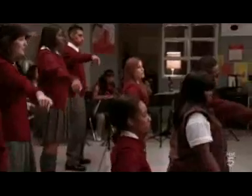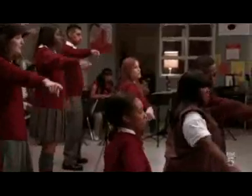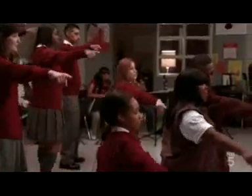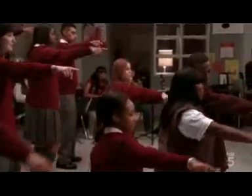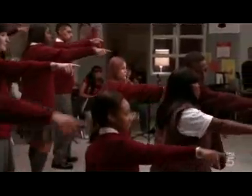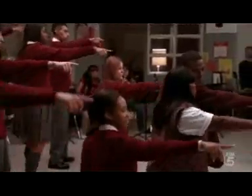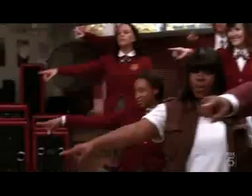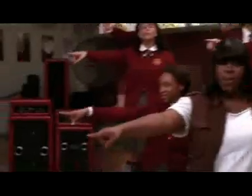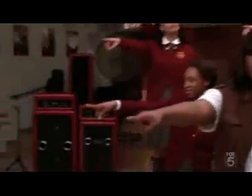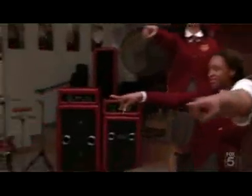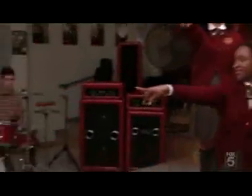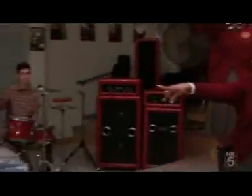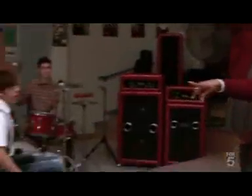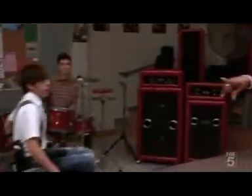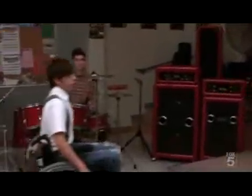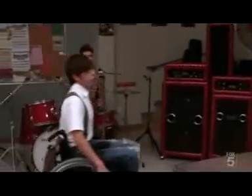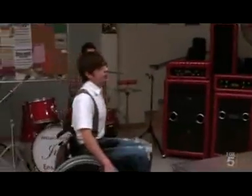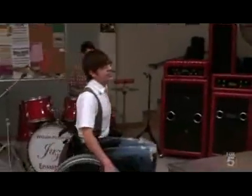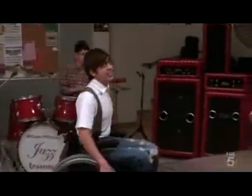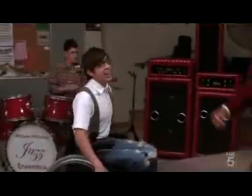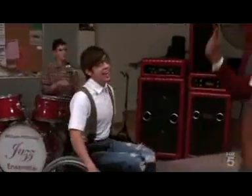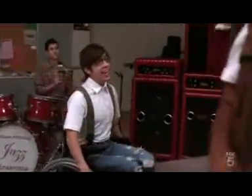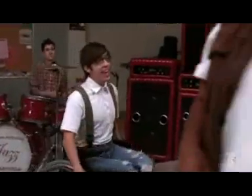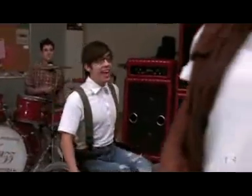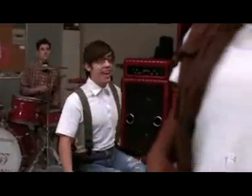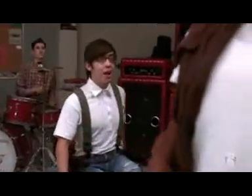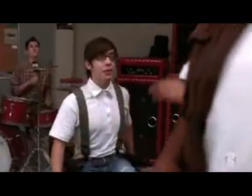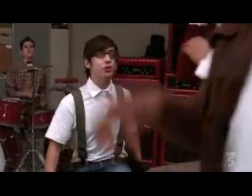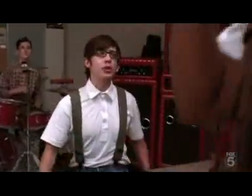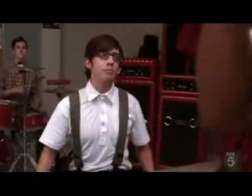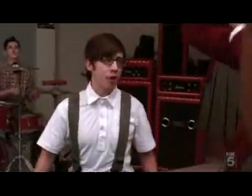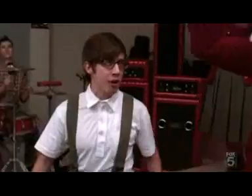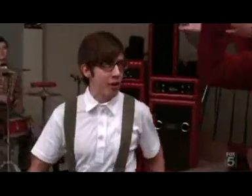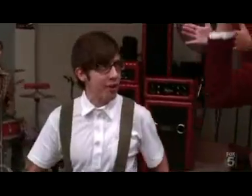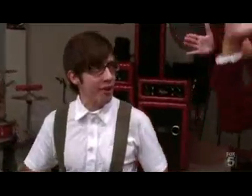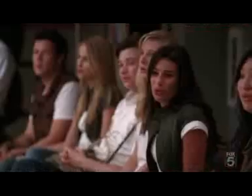may say I'm dreamer